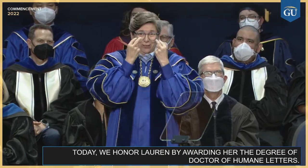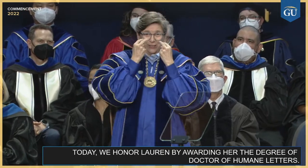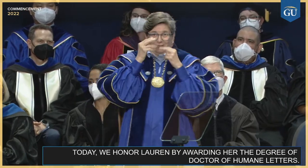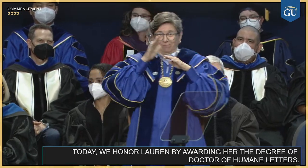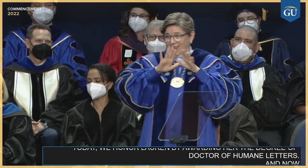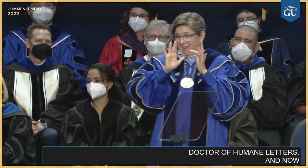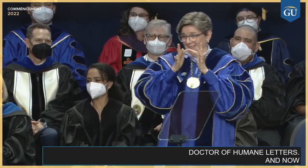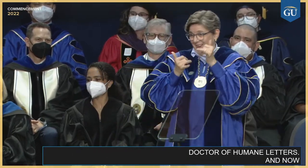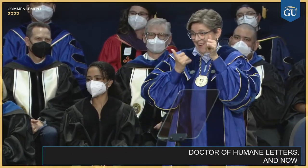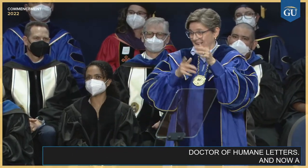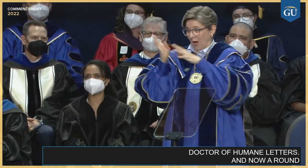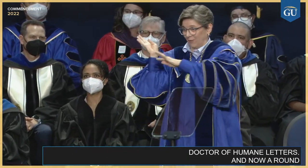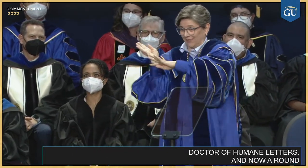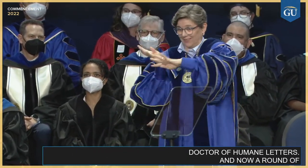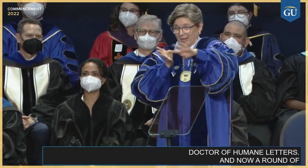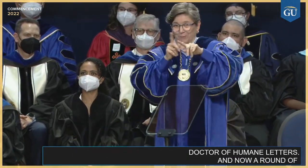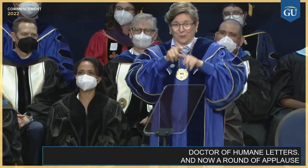but we know that they are joining us via the live stream.